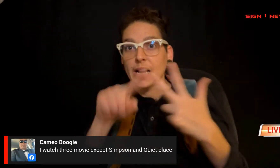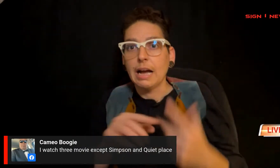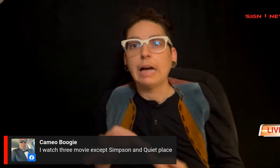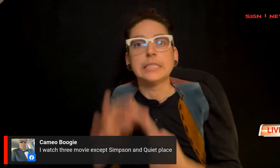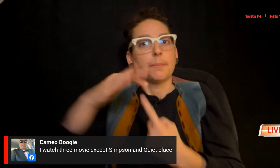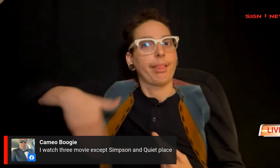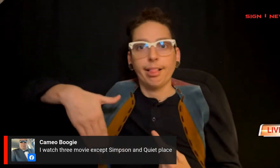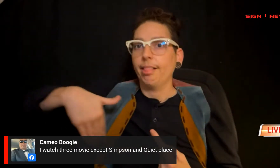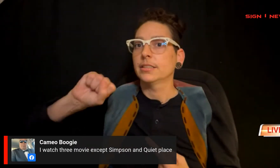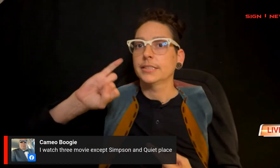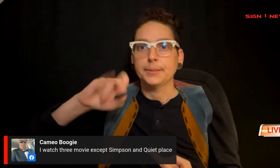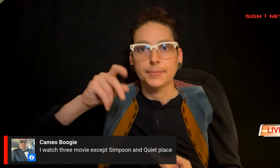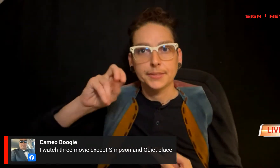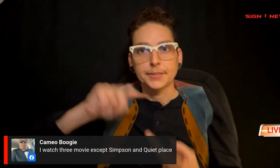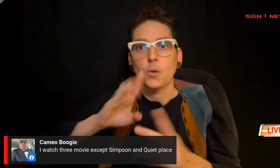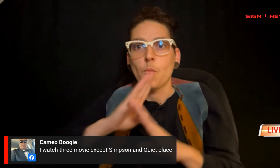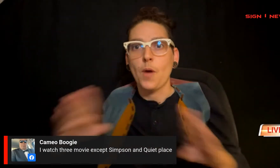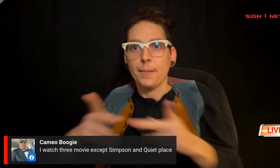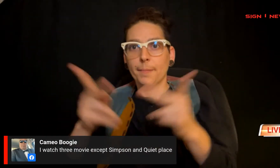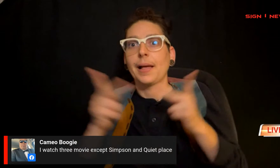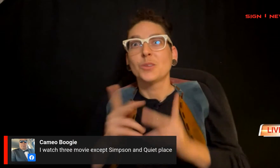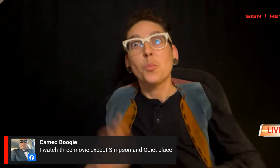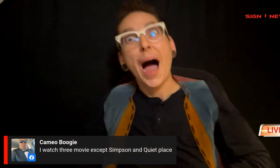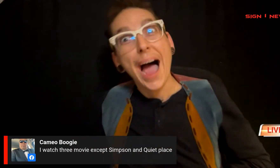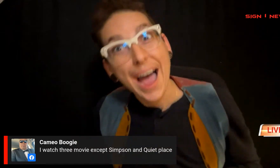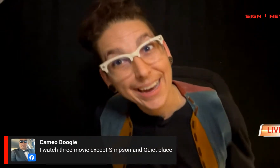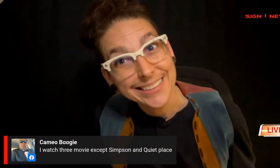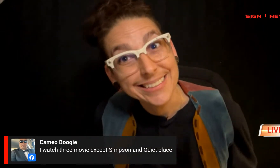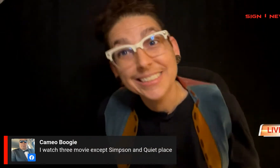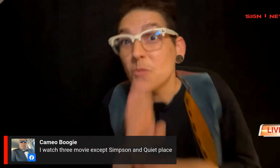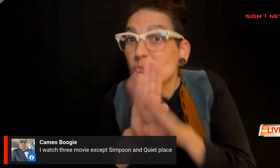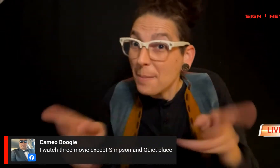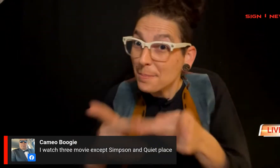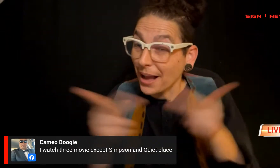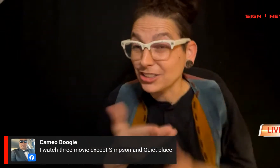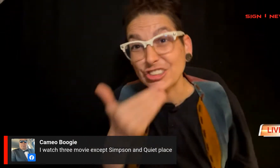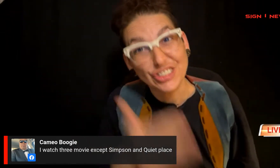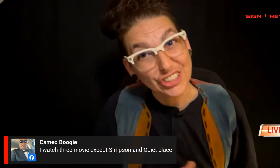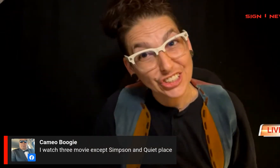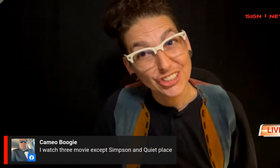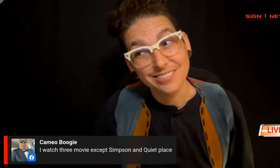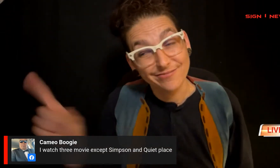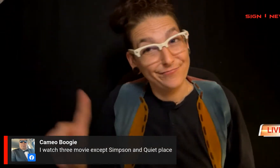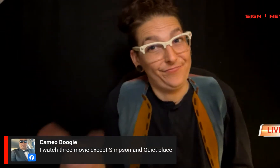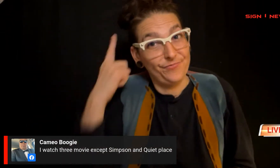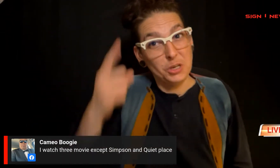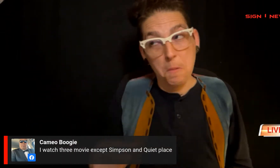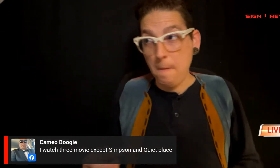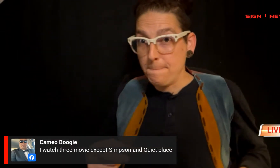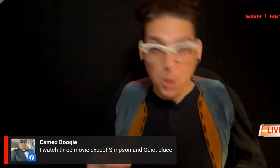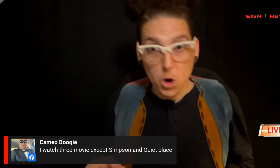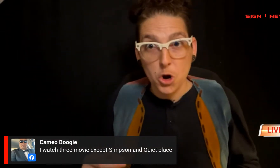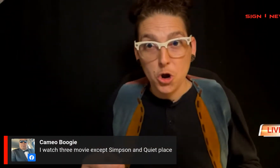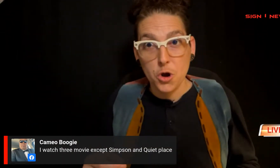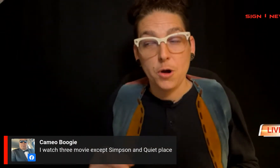So you watched all 3 movies with the exception of The Simpsons and A Quiet Place. Wow! A Quiet Place is so